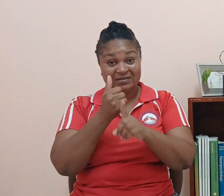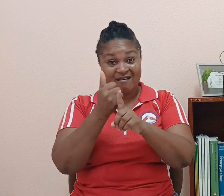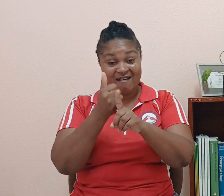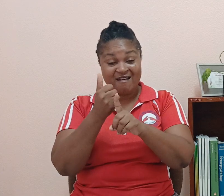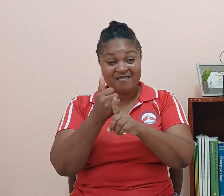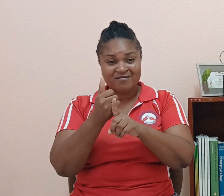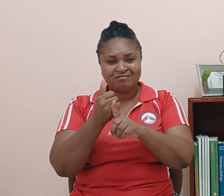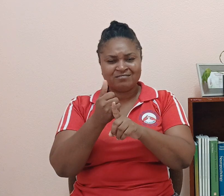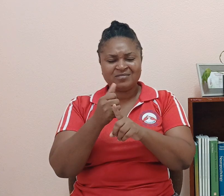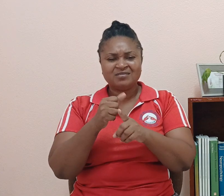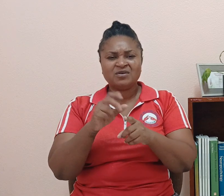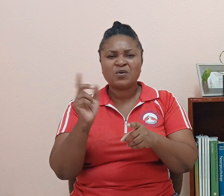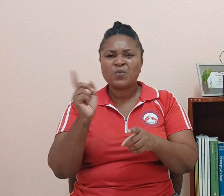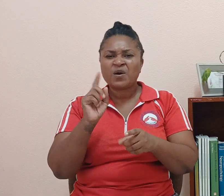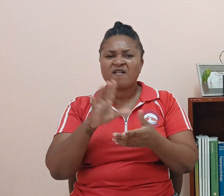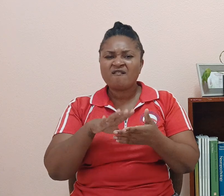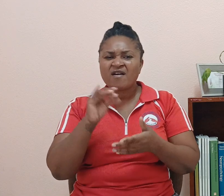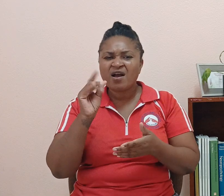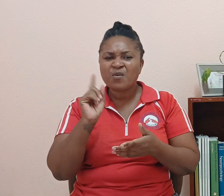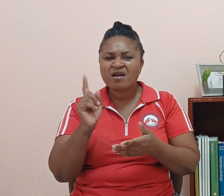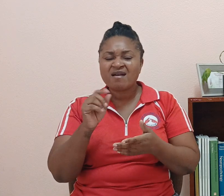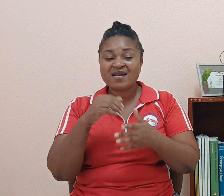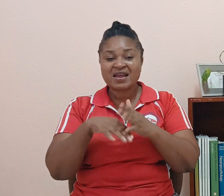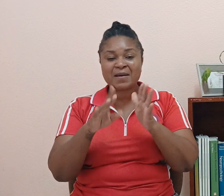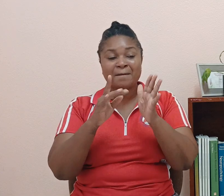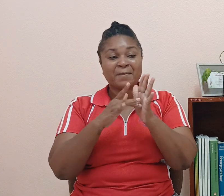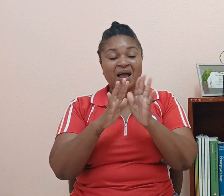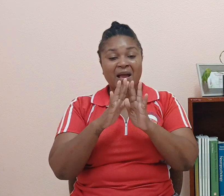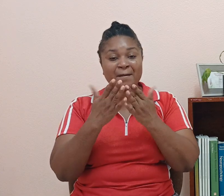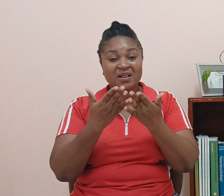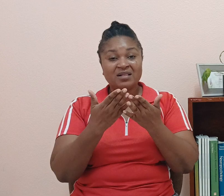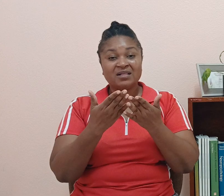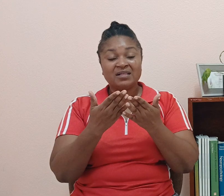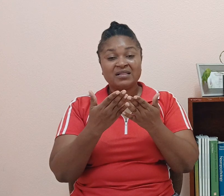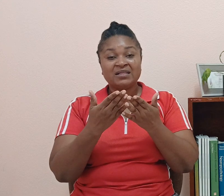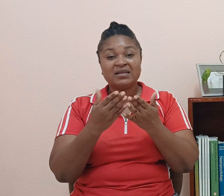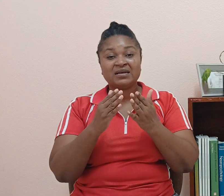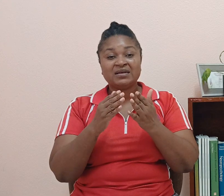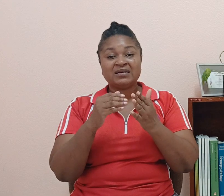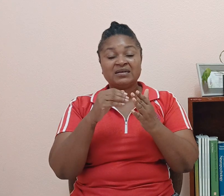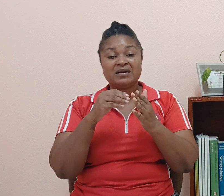you can find it in your Bible at the book of Ruth.